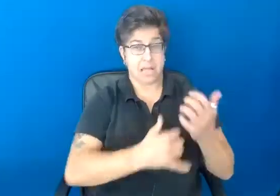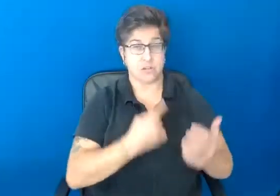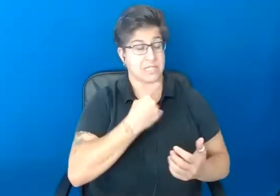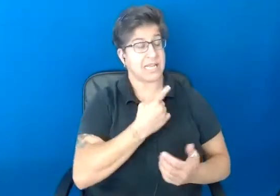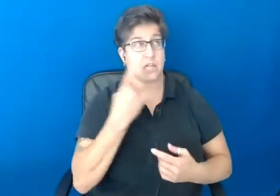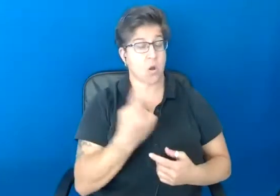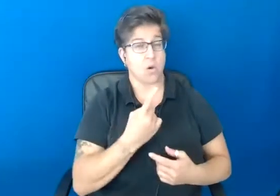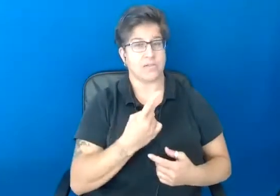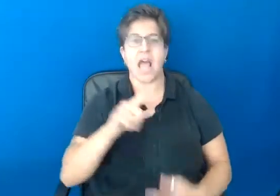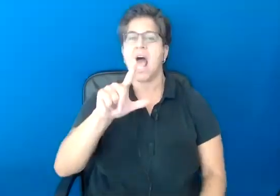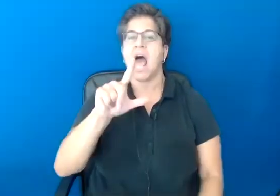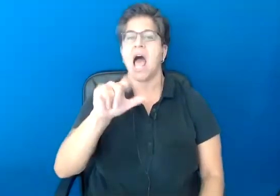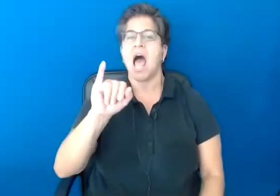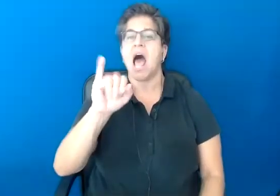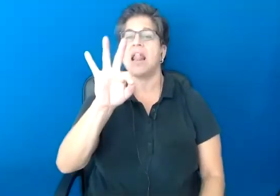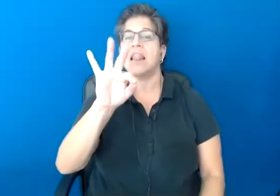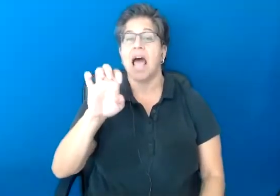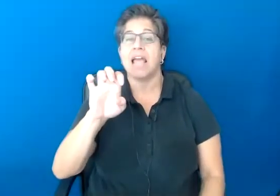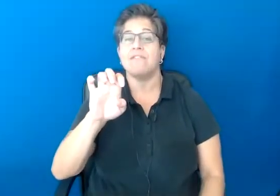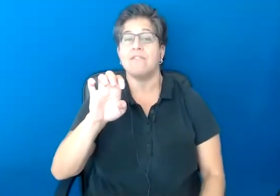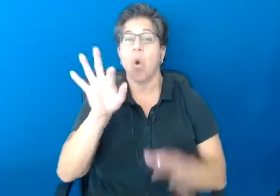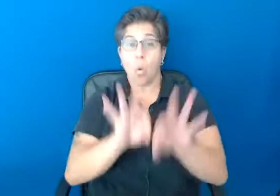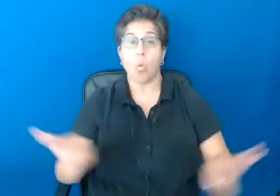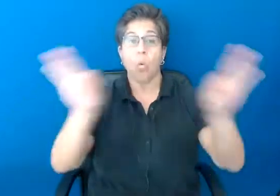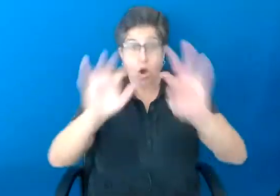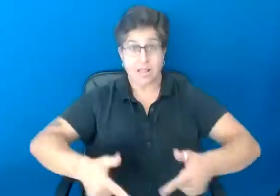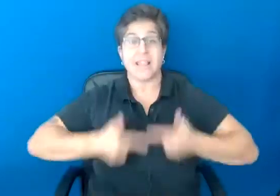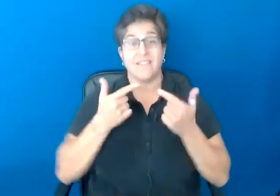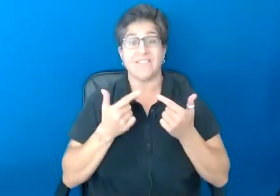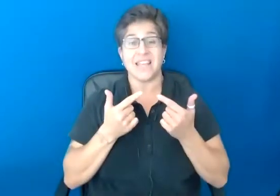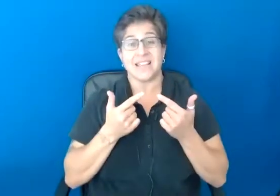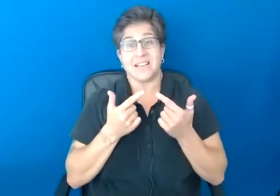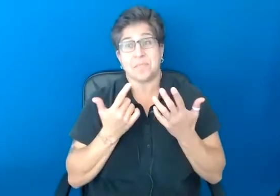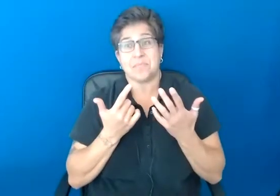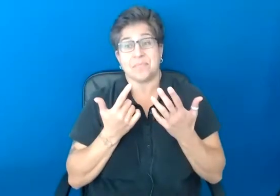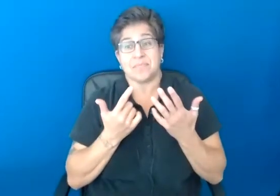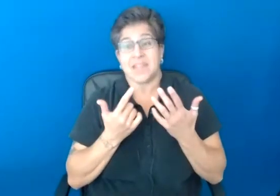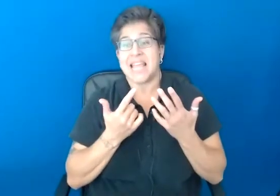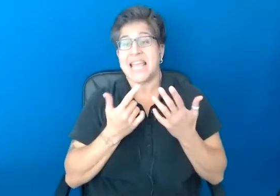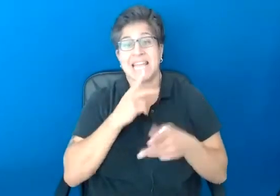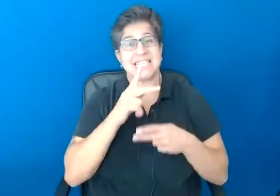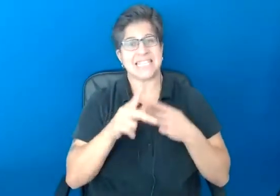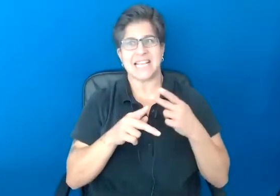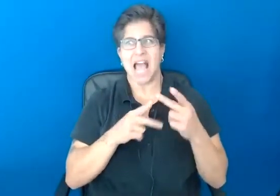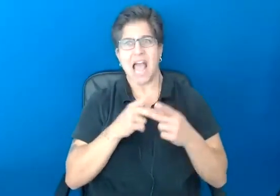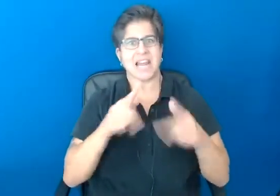is examined. It's a life that is intentional. It's not accidental. It's intentional.